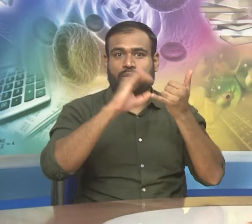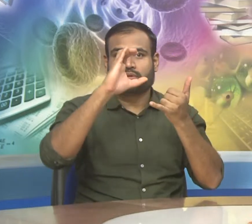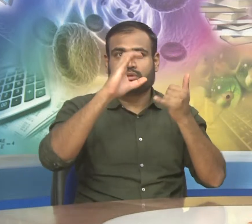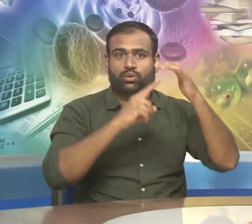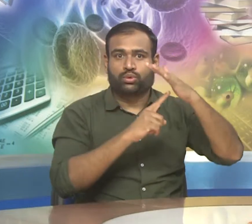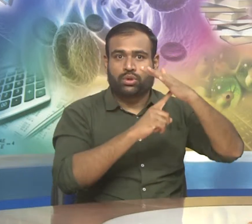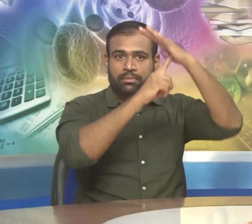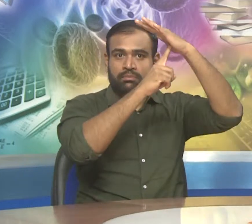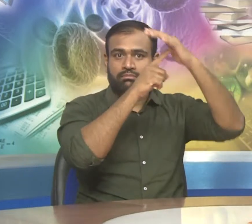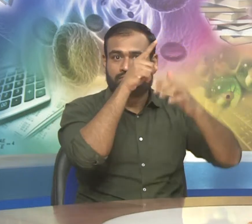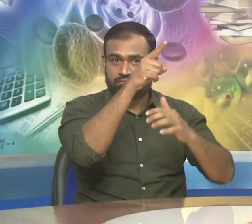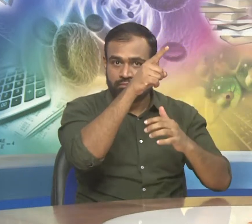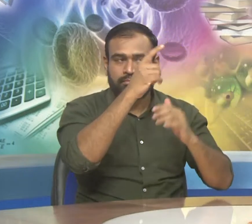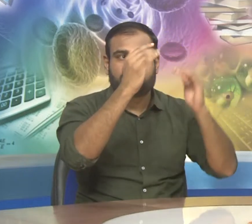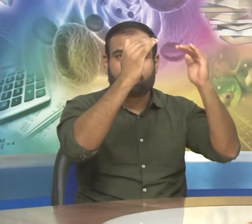system.